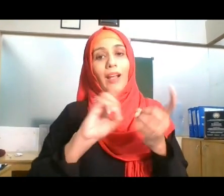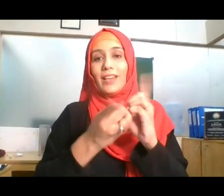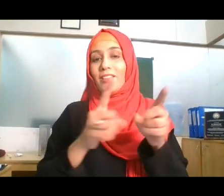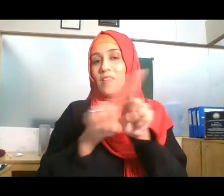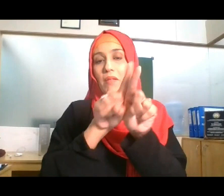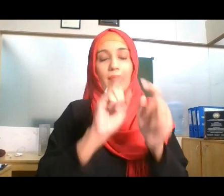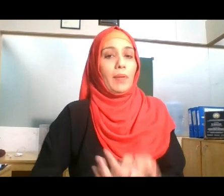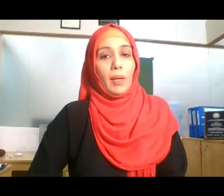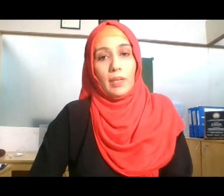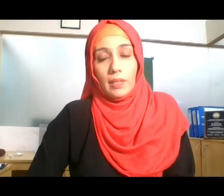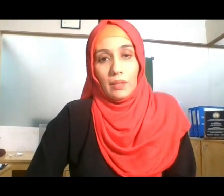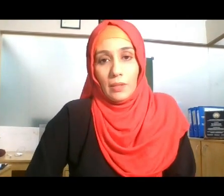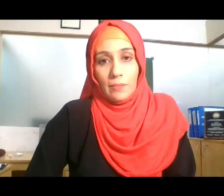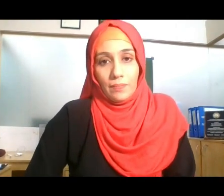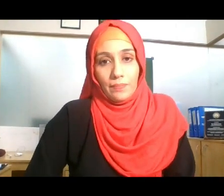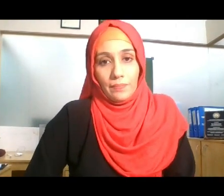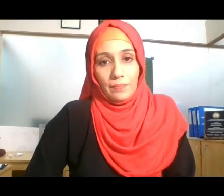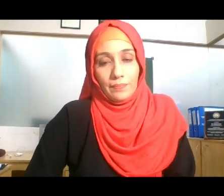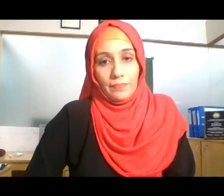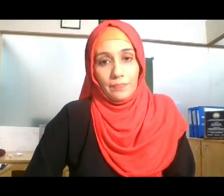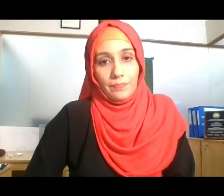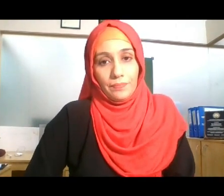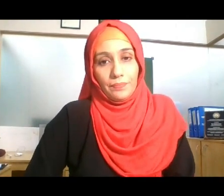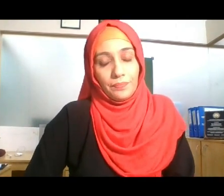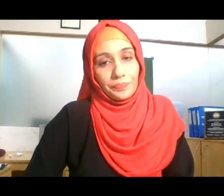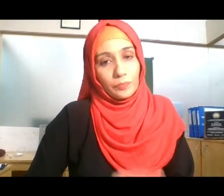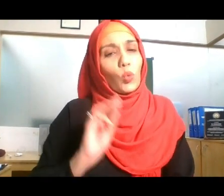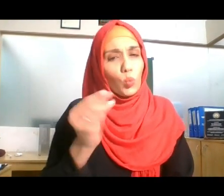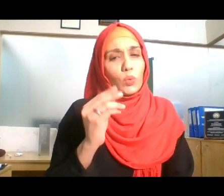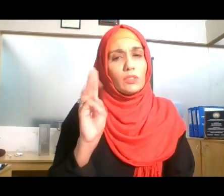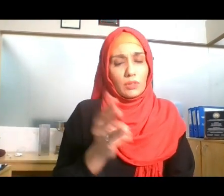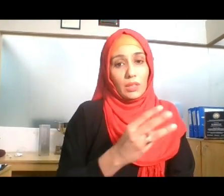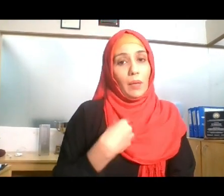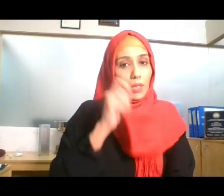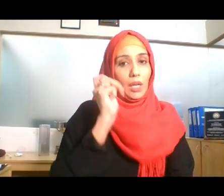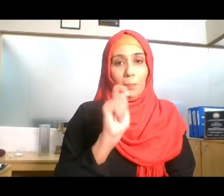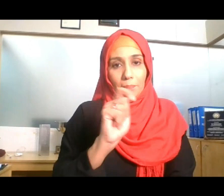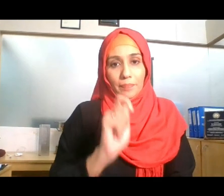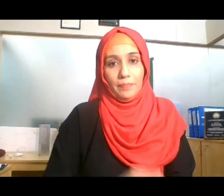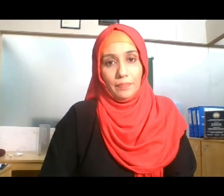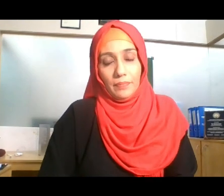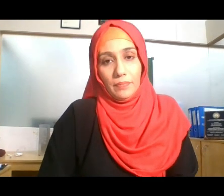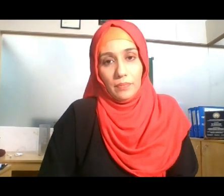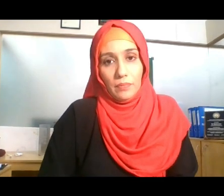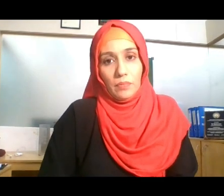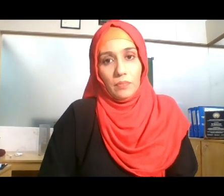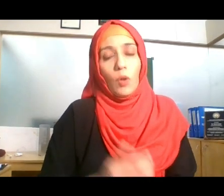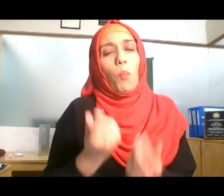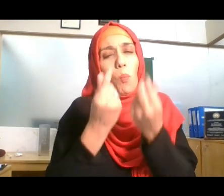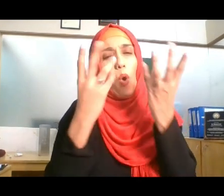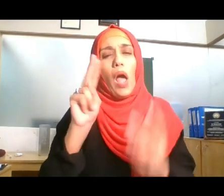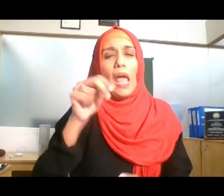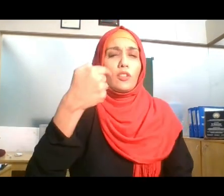themselves. So these are a few things. We're working with a lot of NGOs